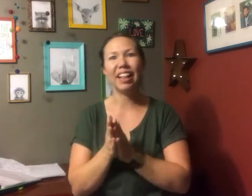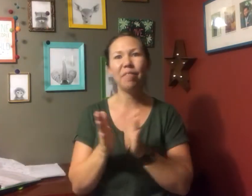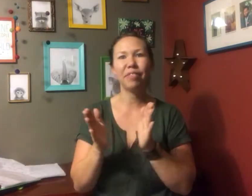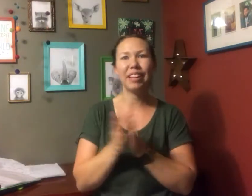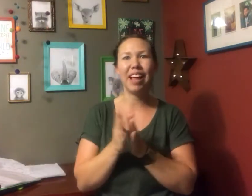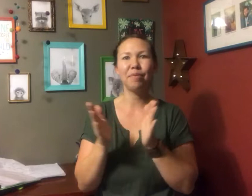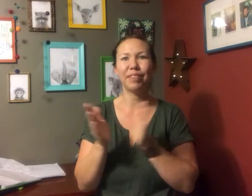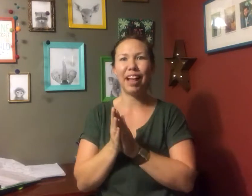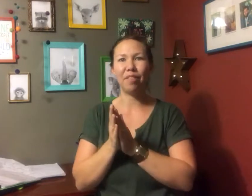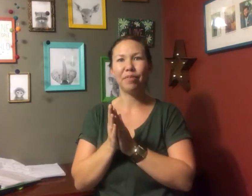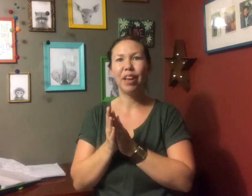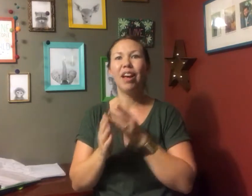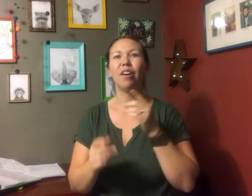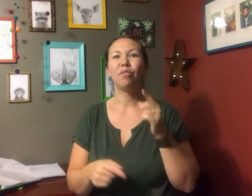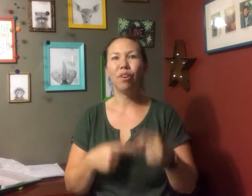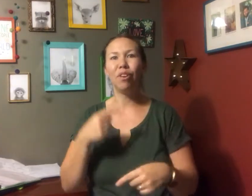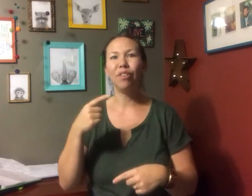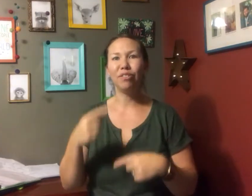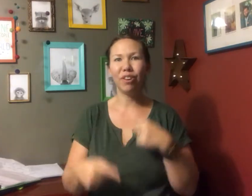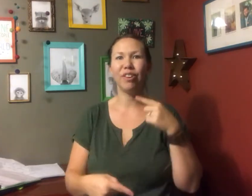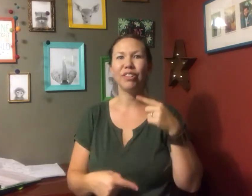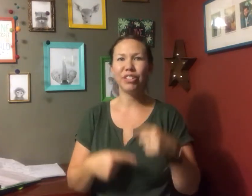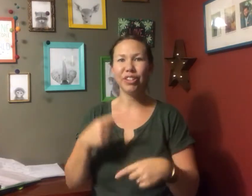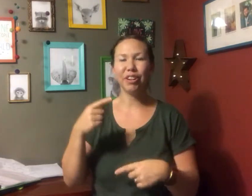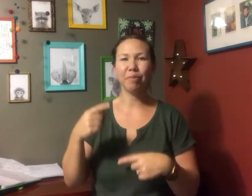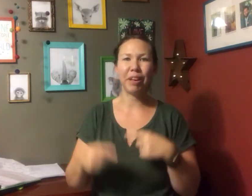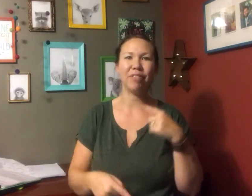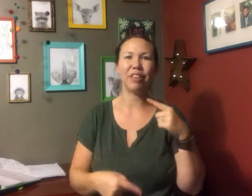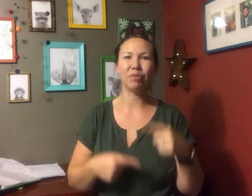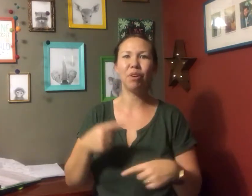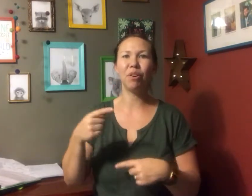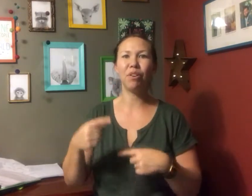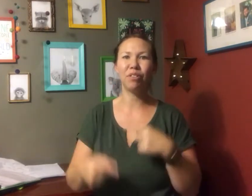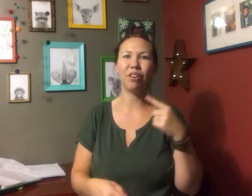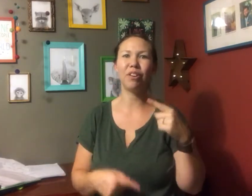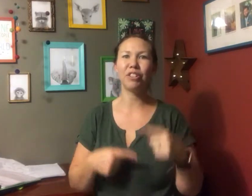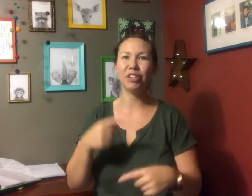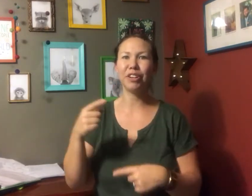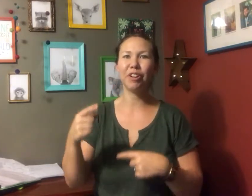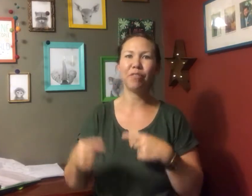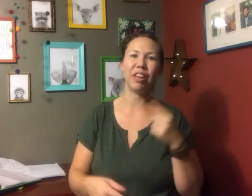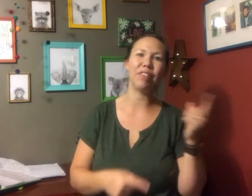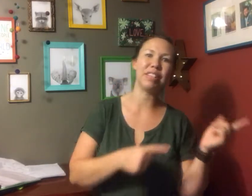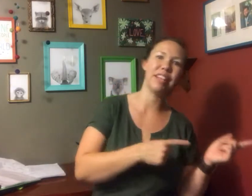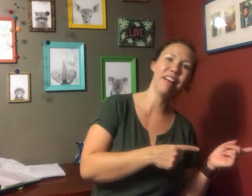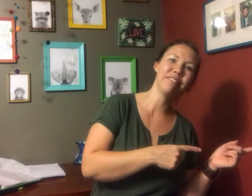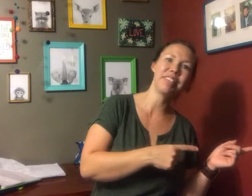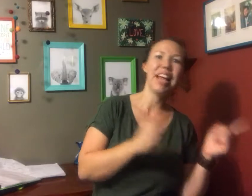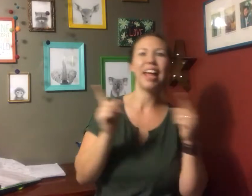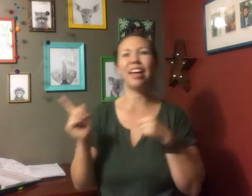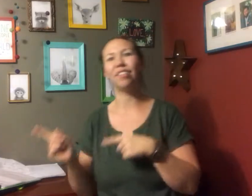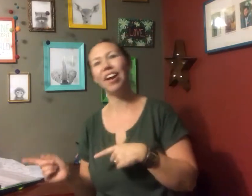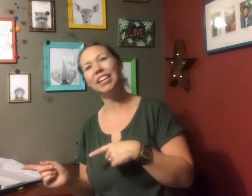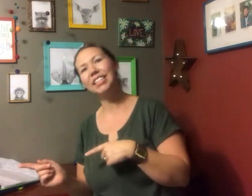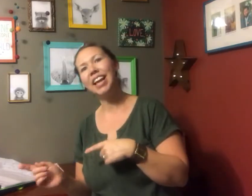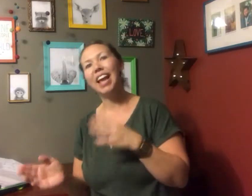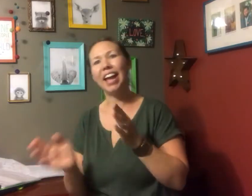clap, clap, clap. Roll, roll, sugar babies. Roll, roll, sugar babies. Left and right and